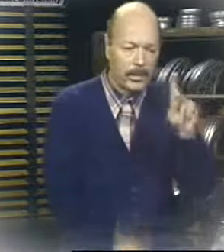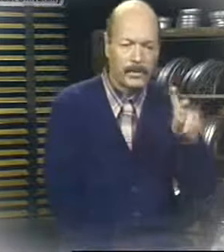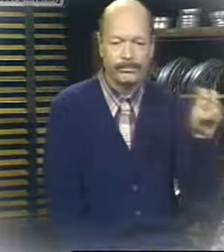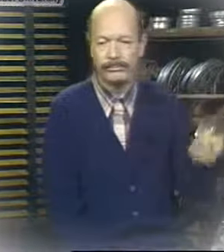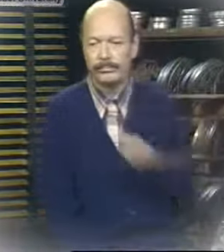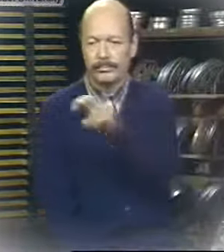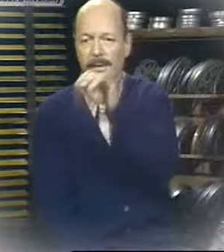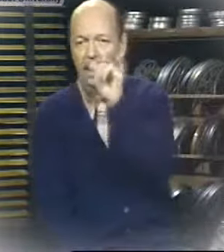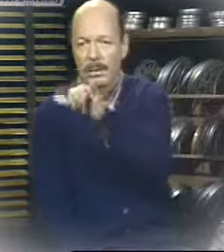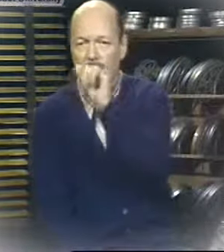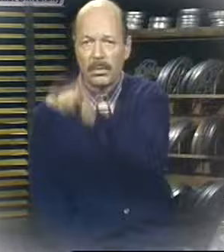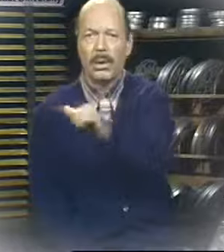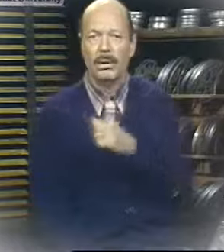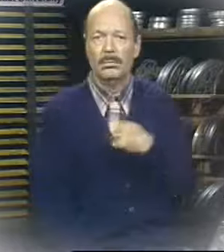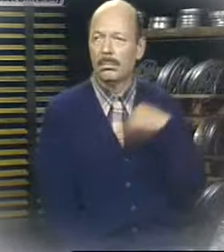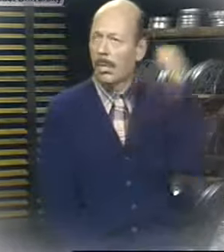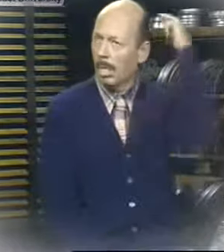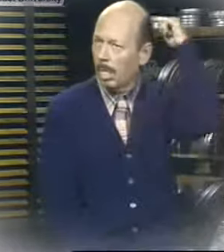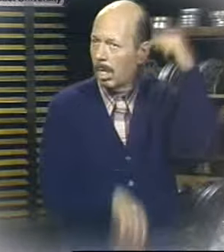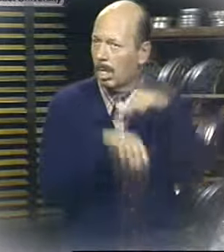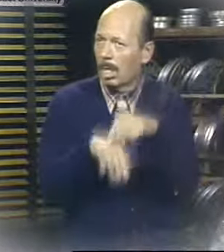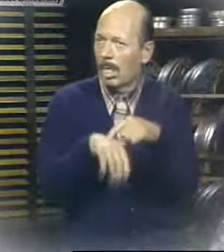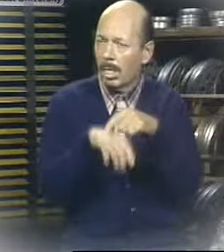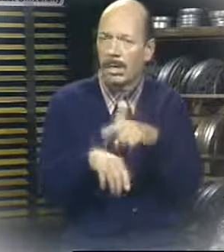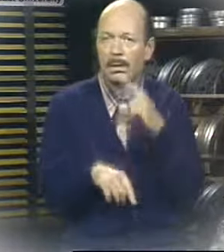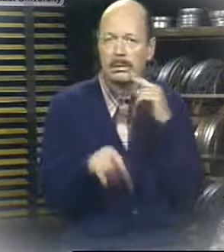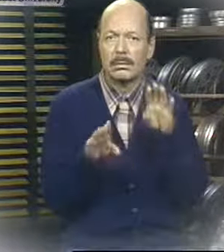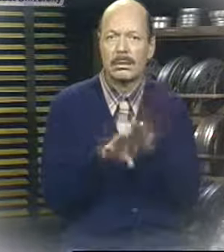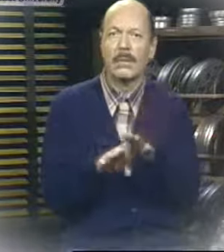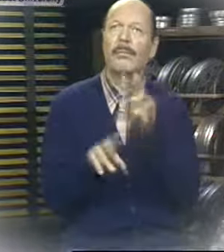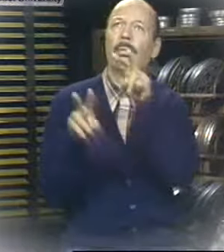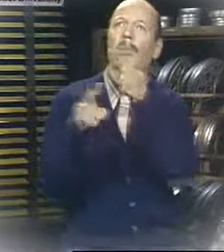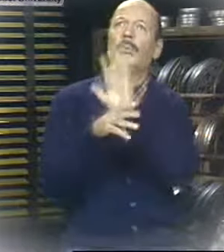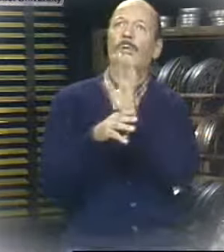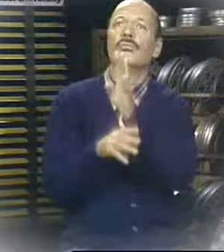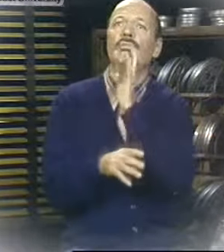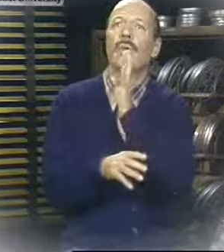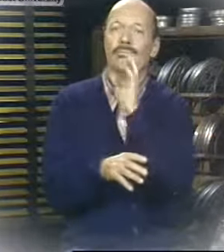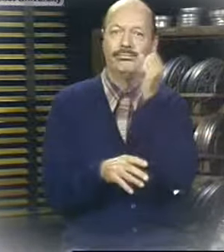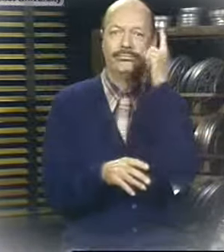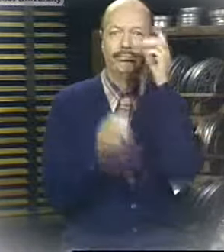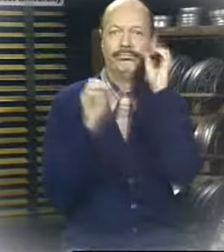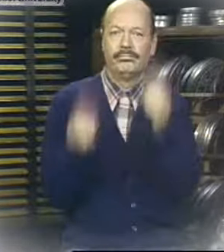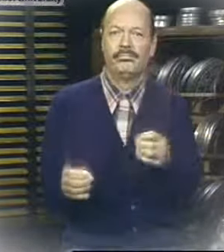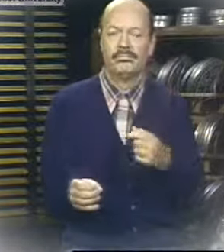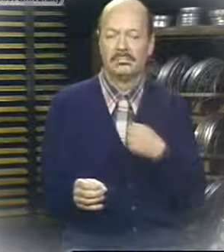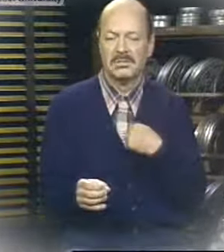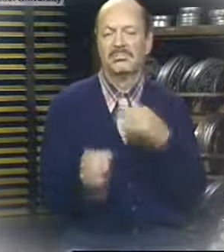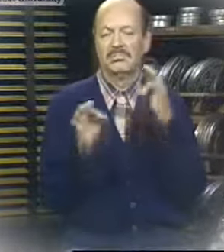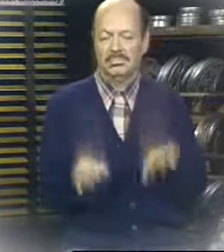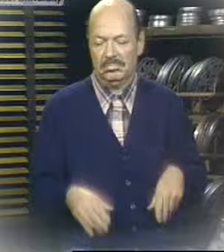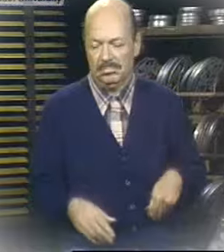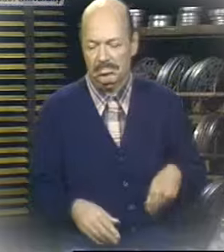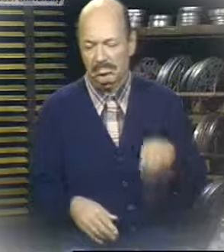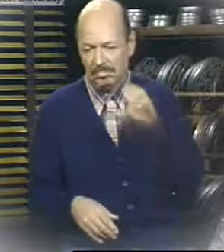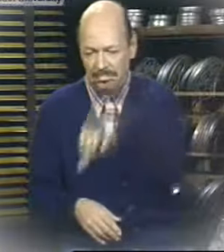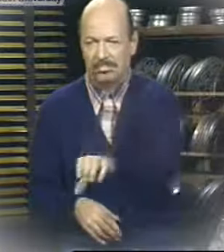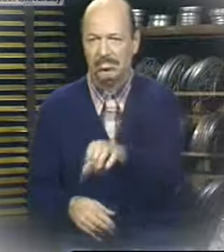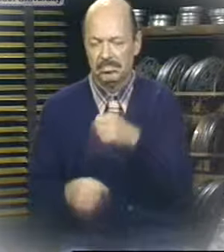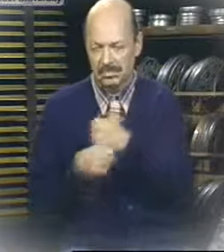Reserve Bank and later at Republic Aviation. I had this dream. With my own money, I'll buy film, insert subtitles,